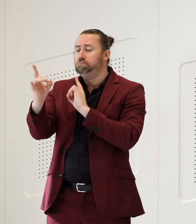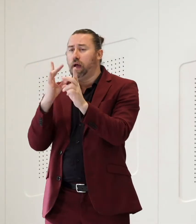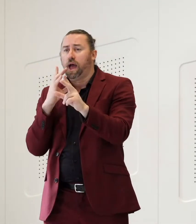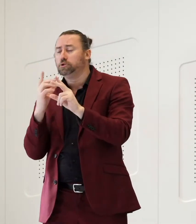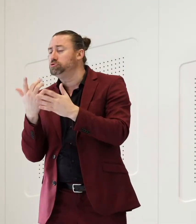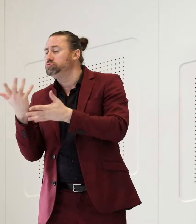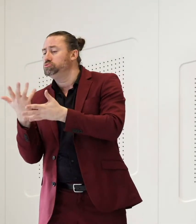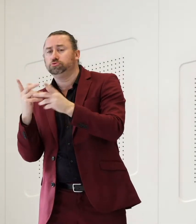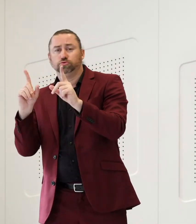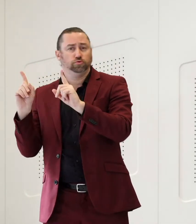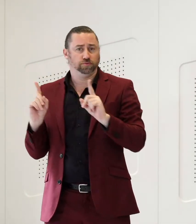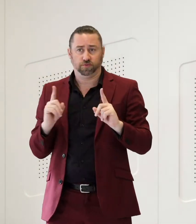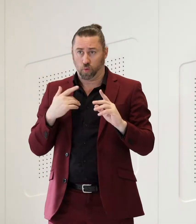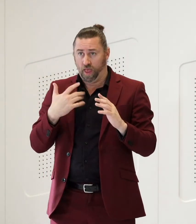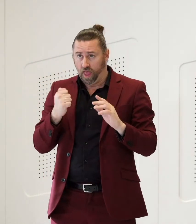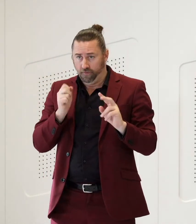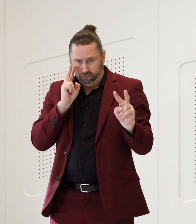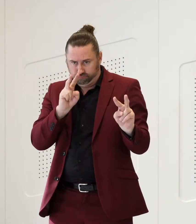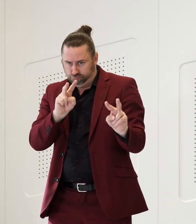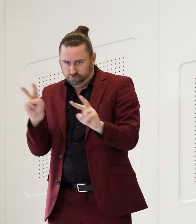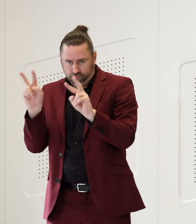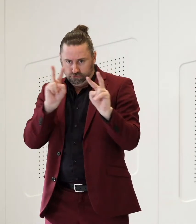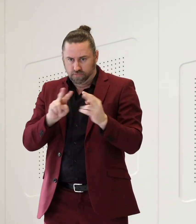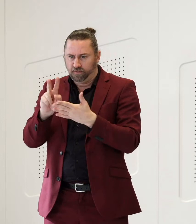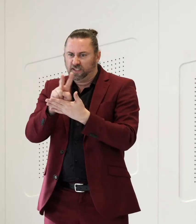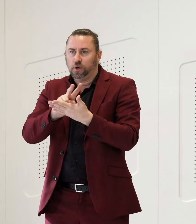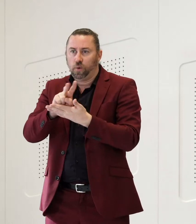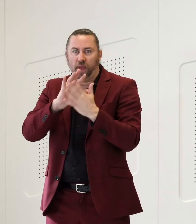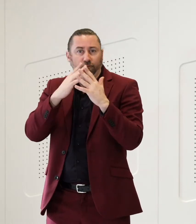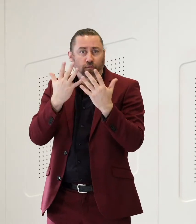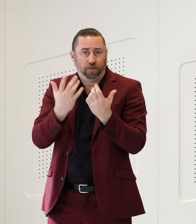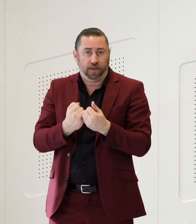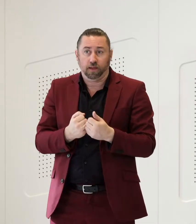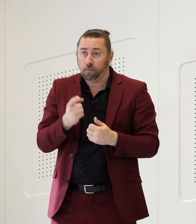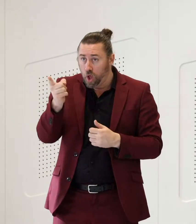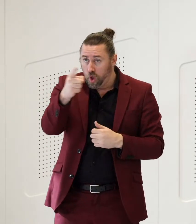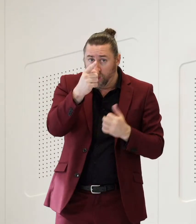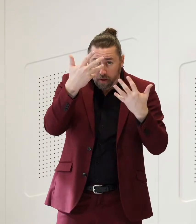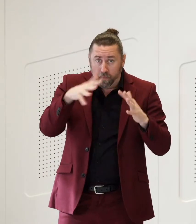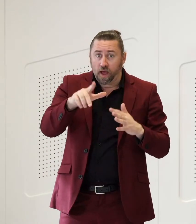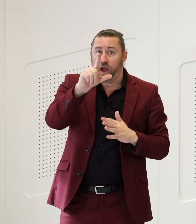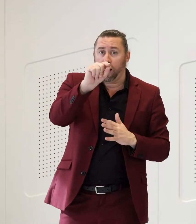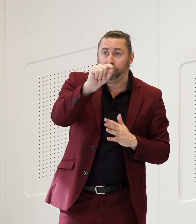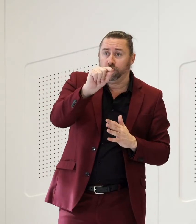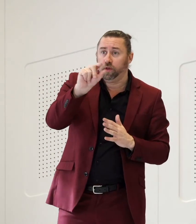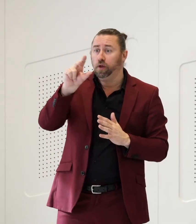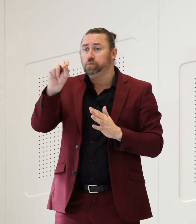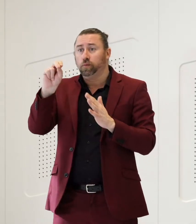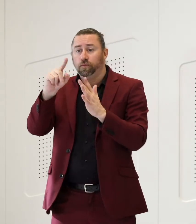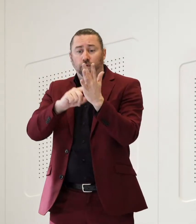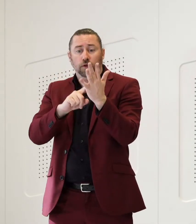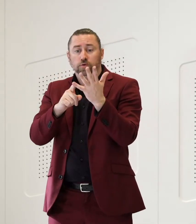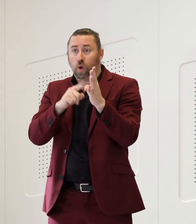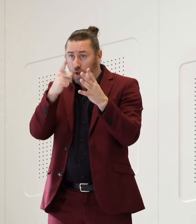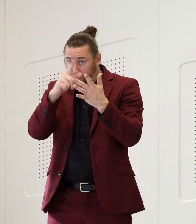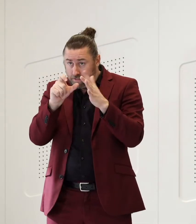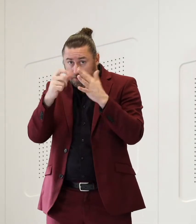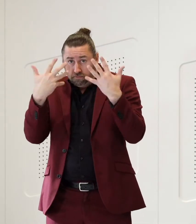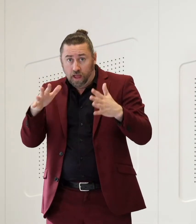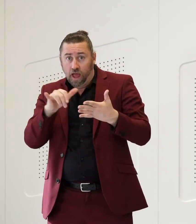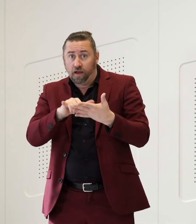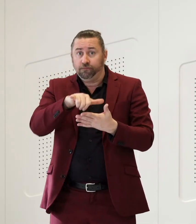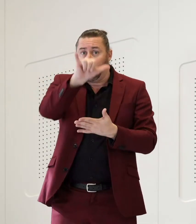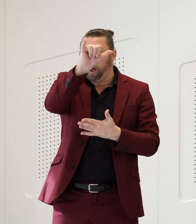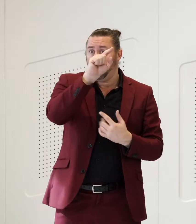But again, anyone at any of those airports, if you've been there on the 11th or the 12th of July, particularly in